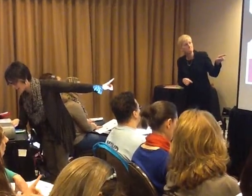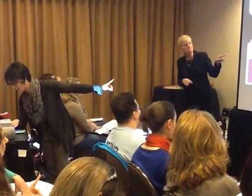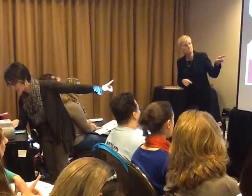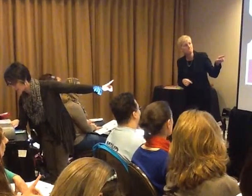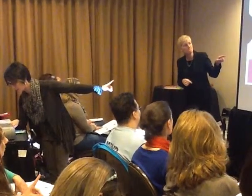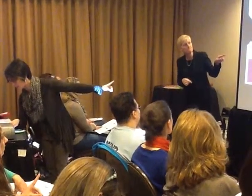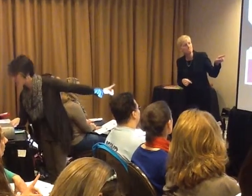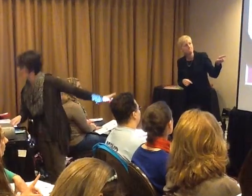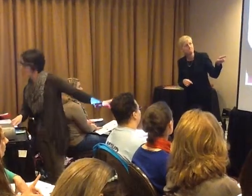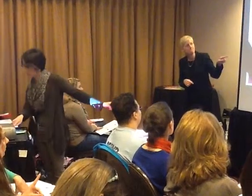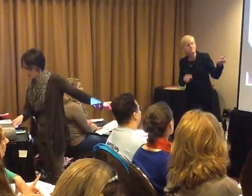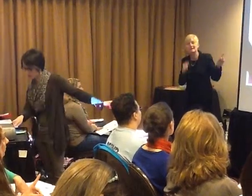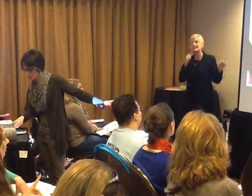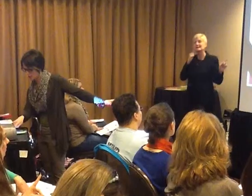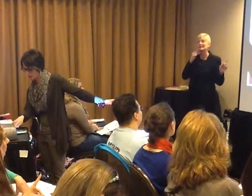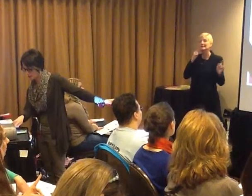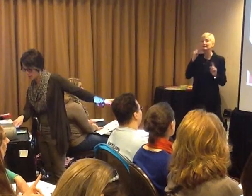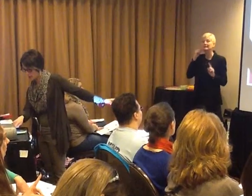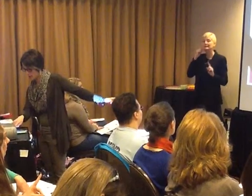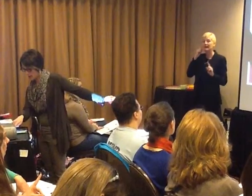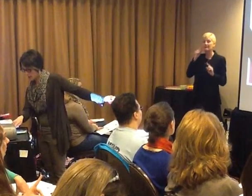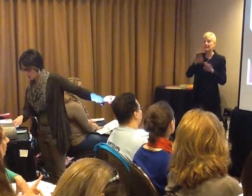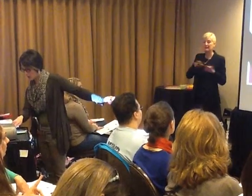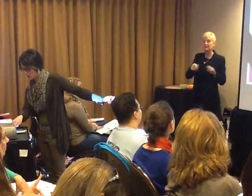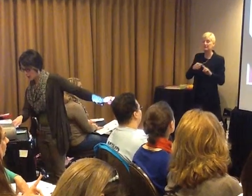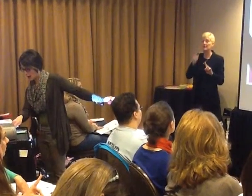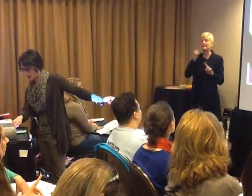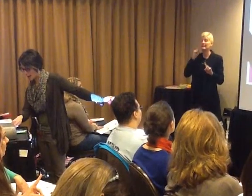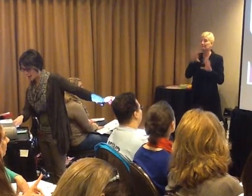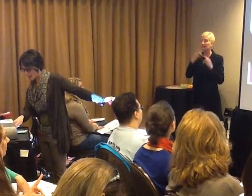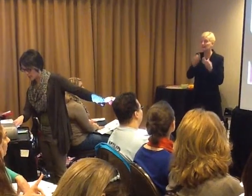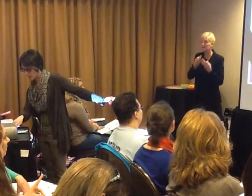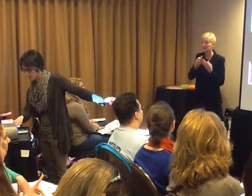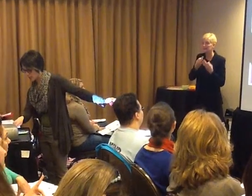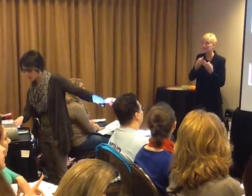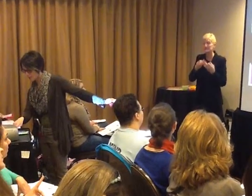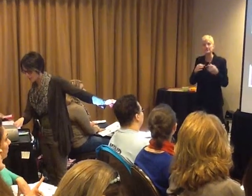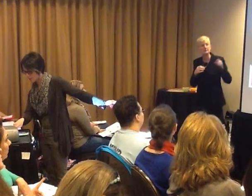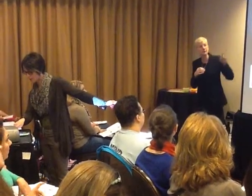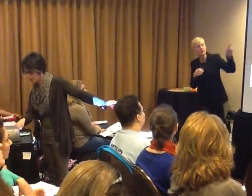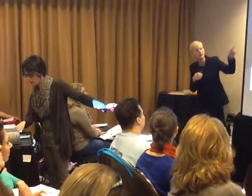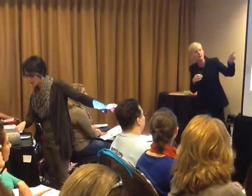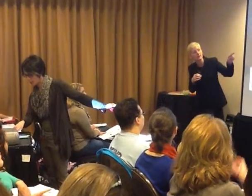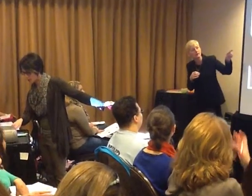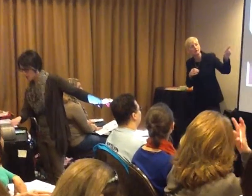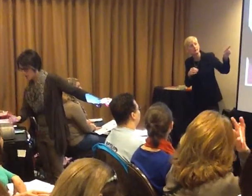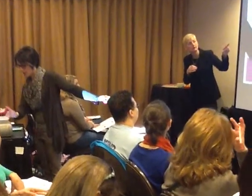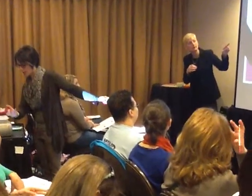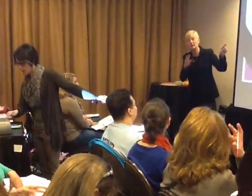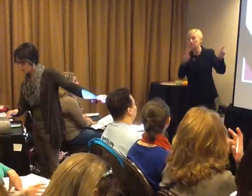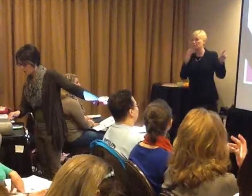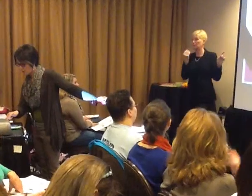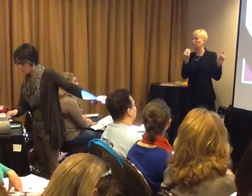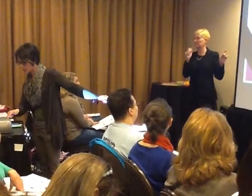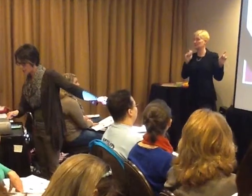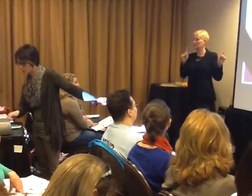of deaf is 14.1% with ADHD. Deaf of hearing